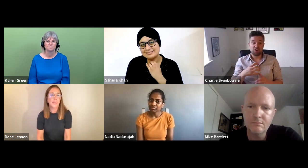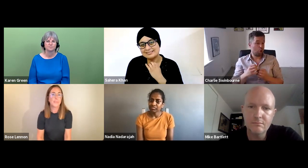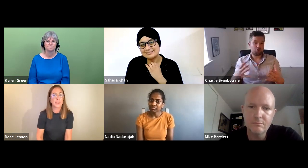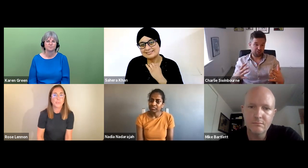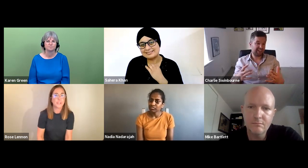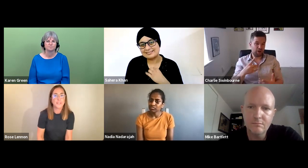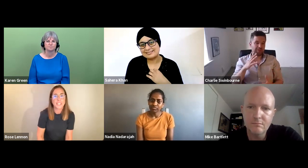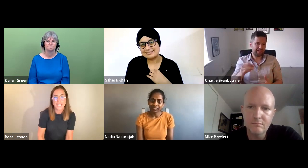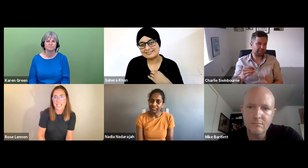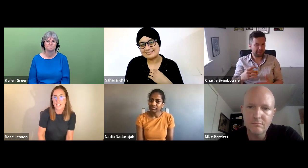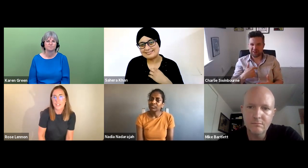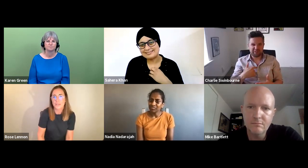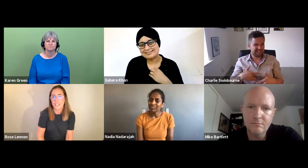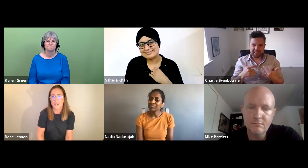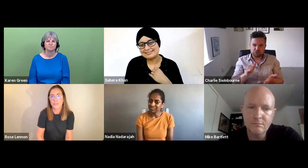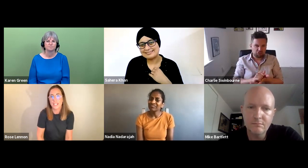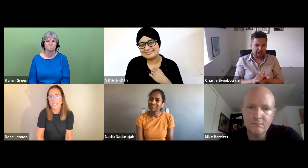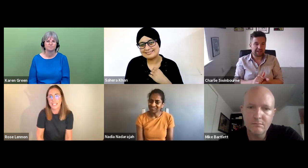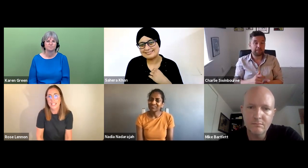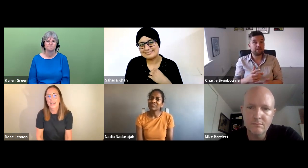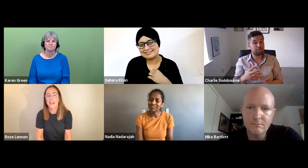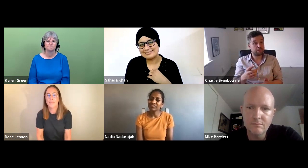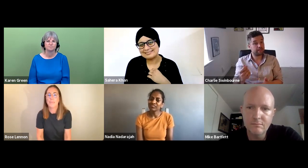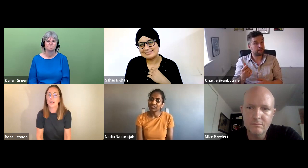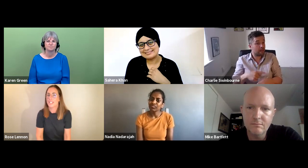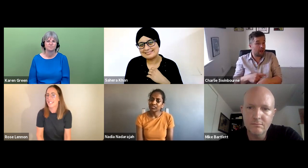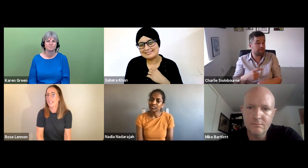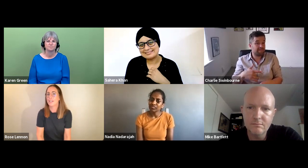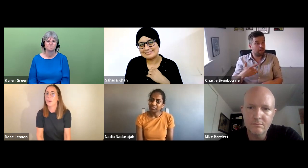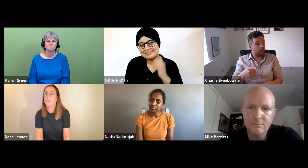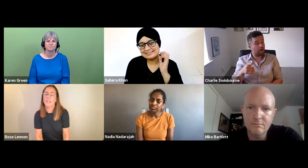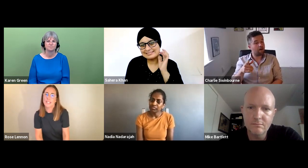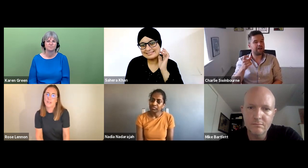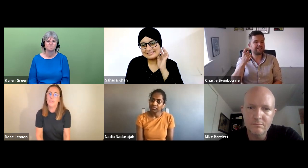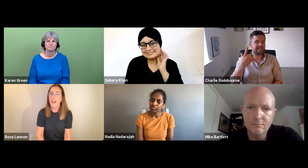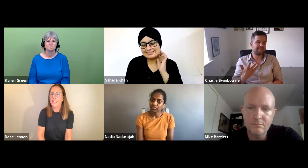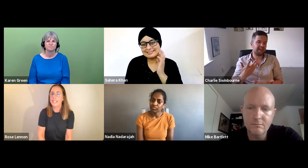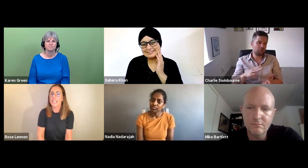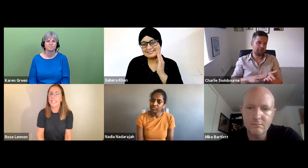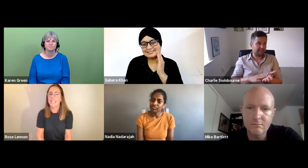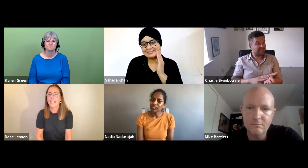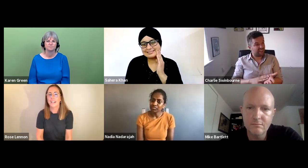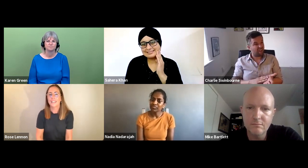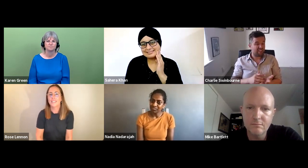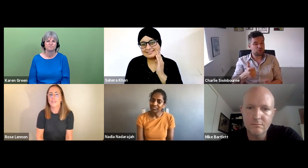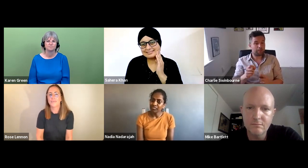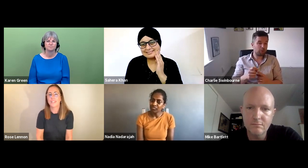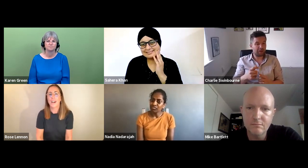help improve understanding. I don't disagree. I might just say, you know, that's not right. I think, you know, I